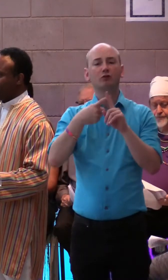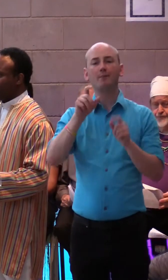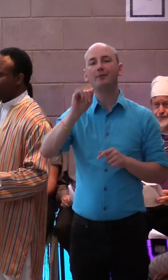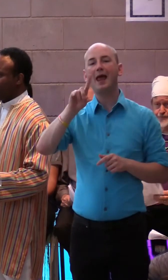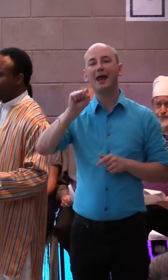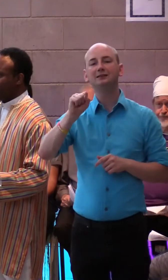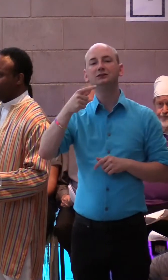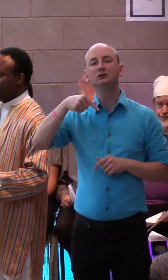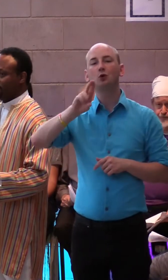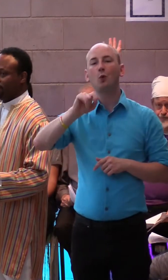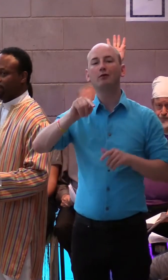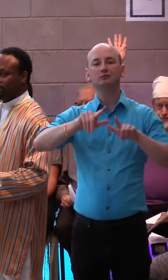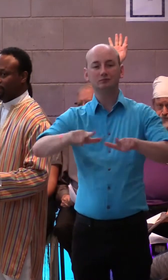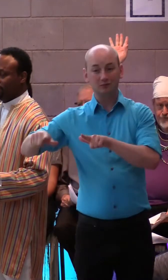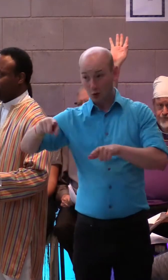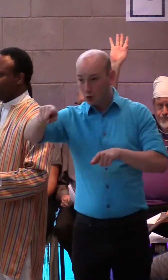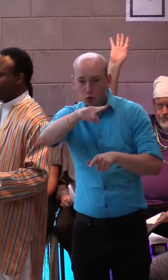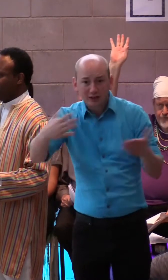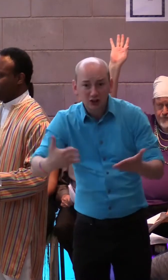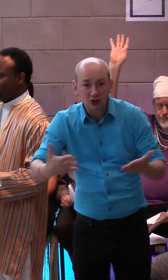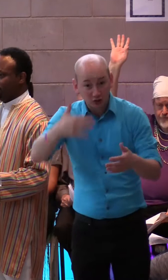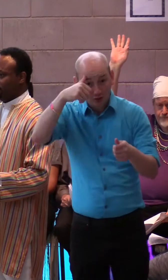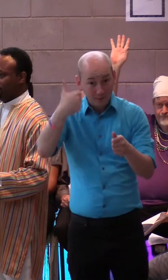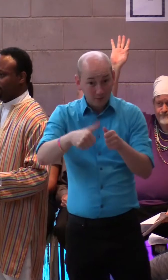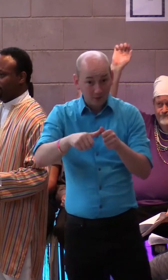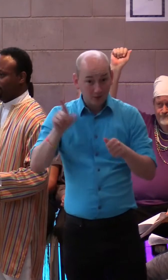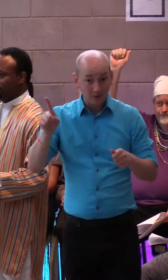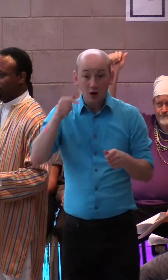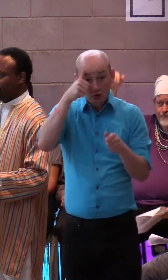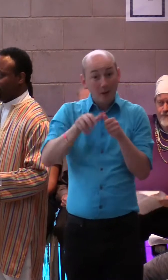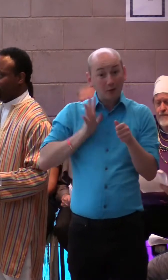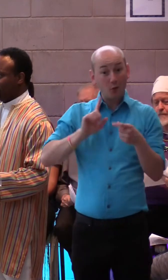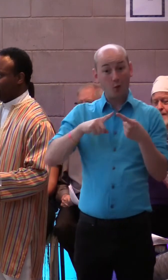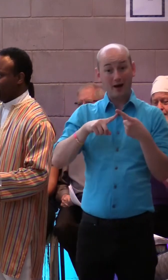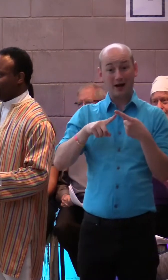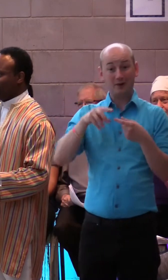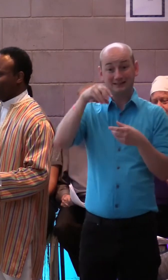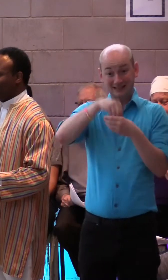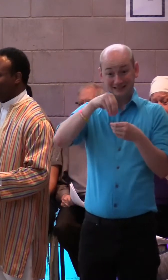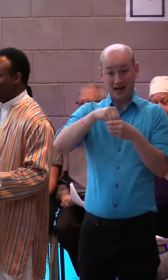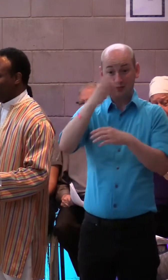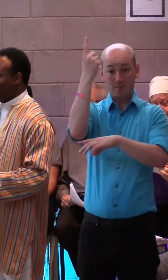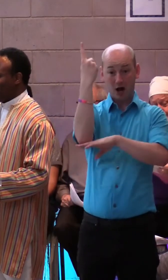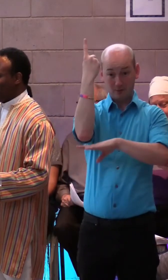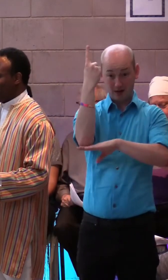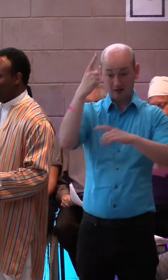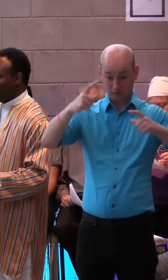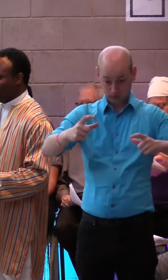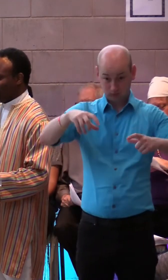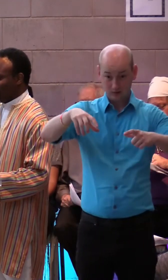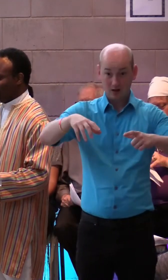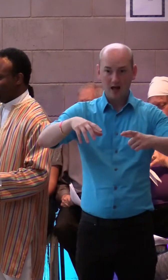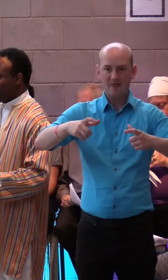the quilts back then? Do you remember when it fit inside the ellipse? And then it didn't. And so that